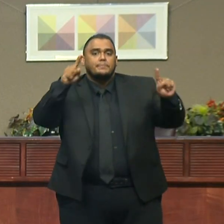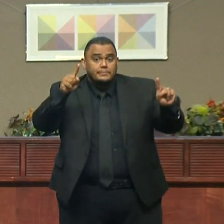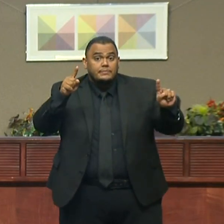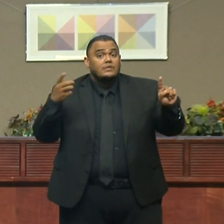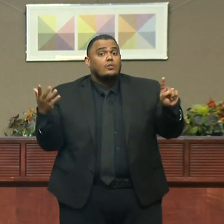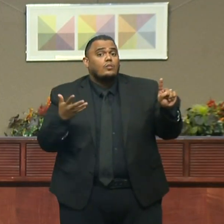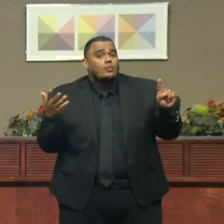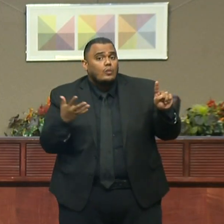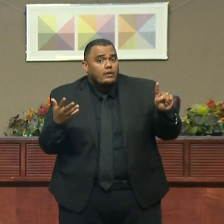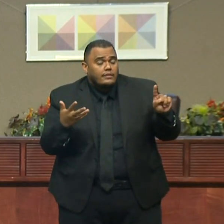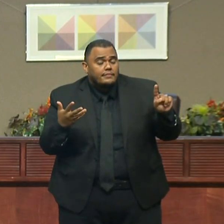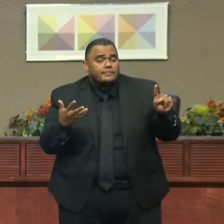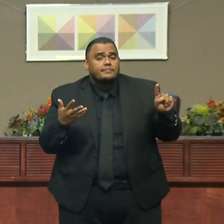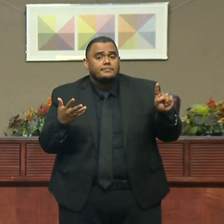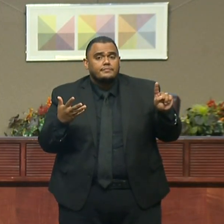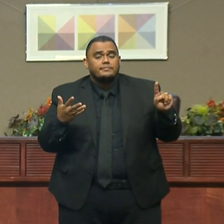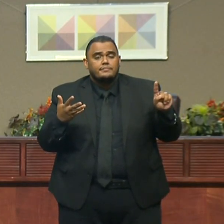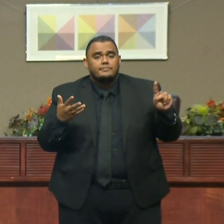that